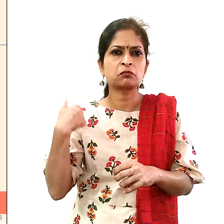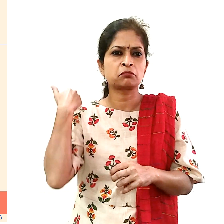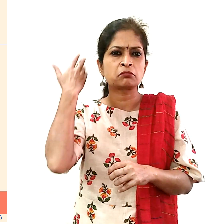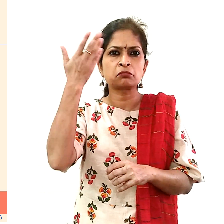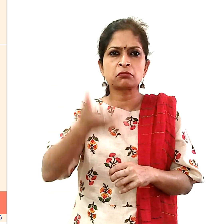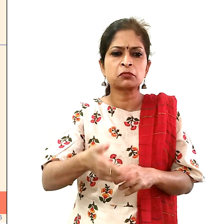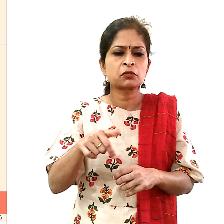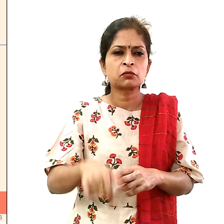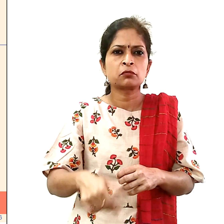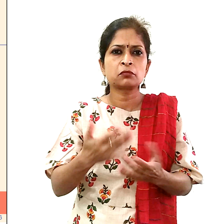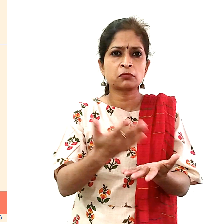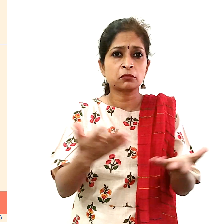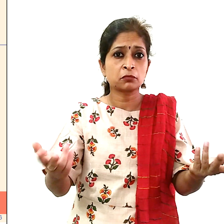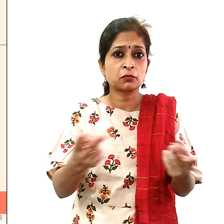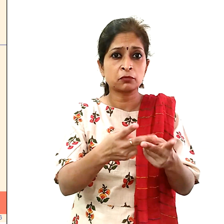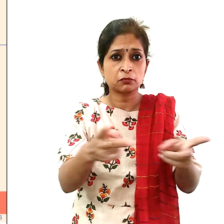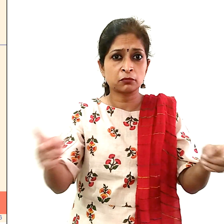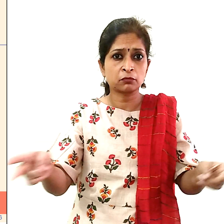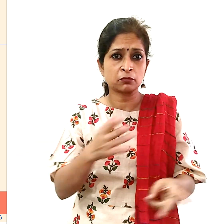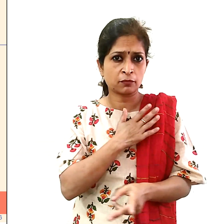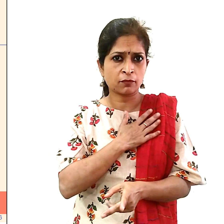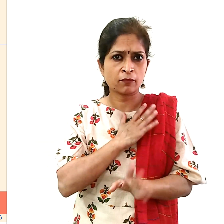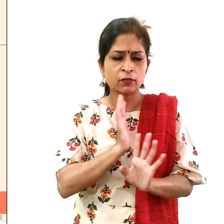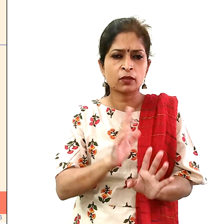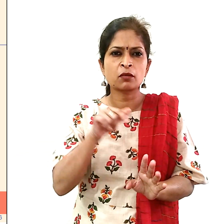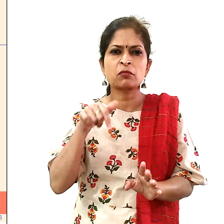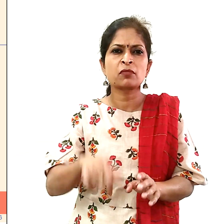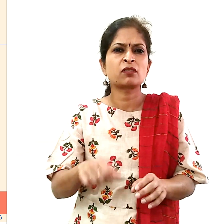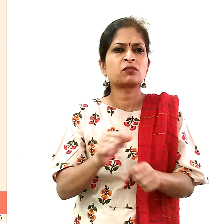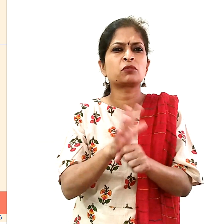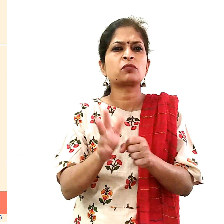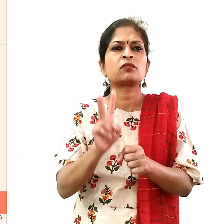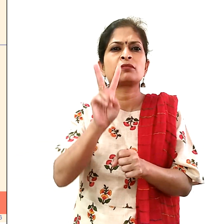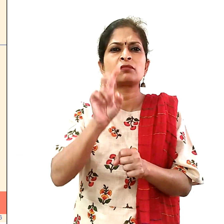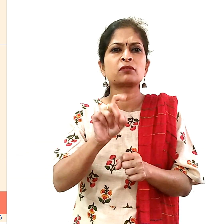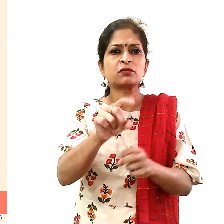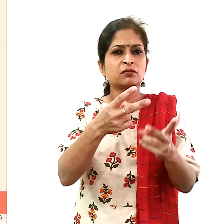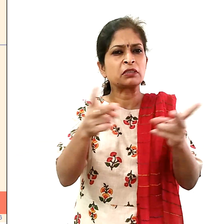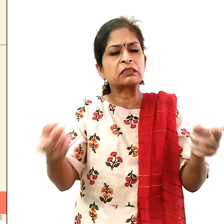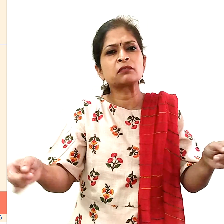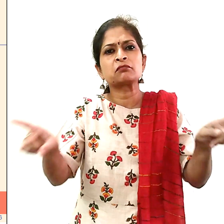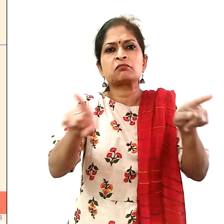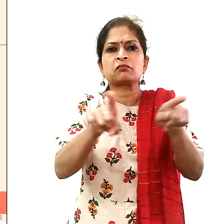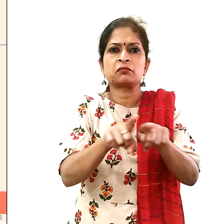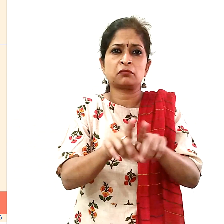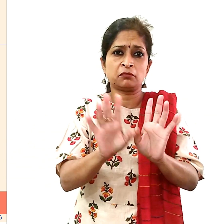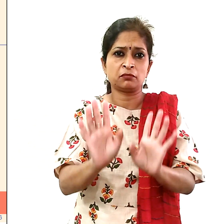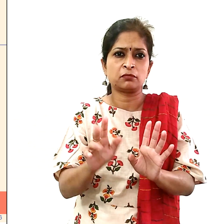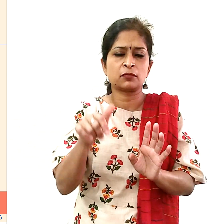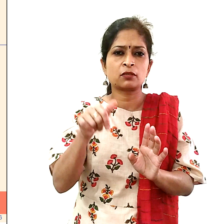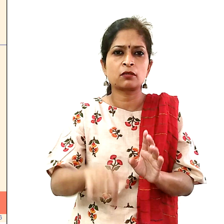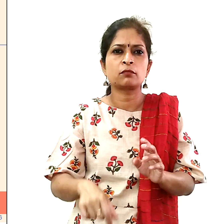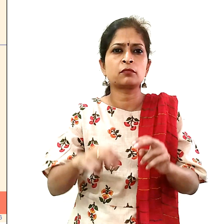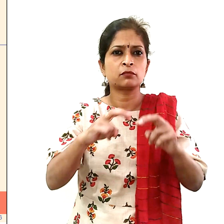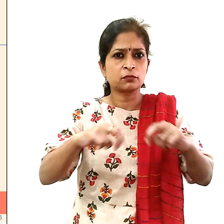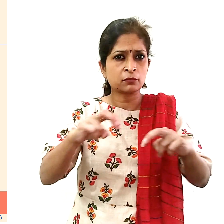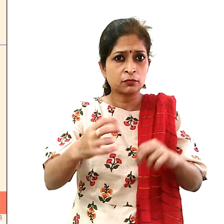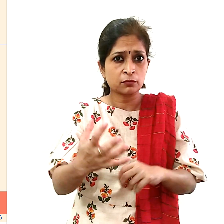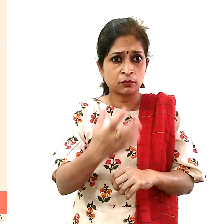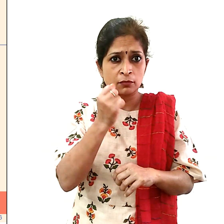COVID-19 survives on surfaces, but it seems to behave like other coronaviruses. Studies suggest